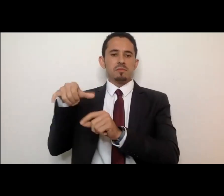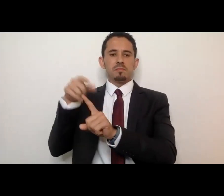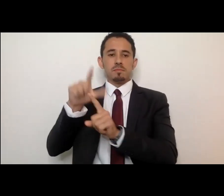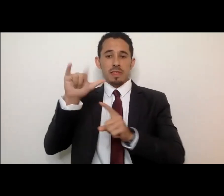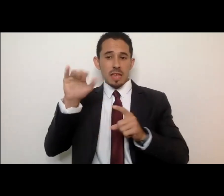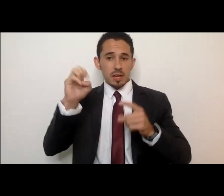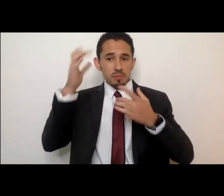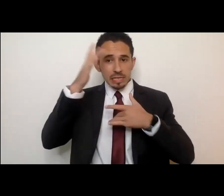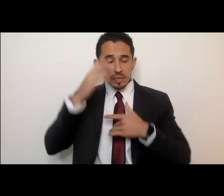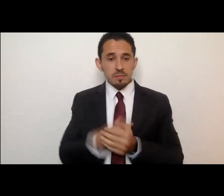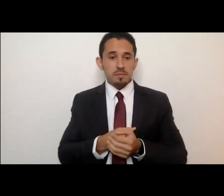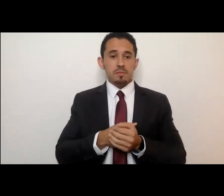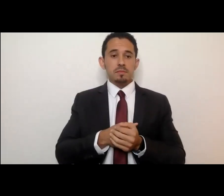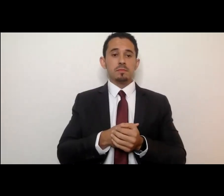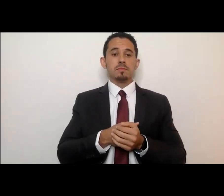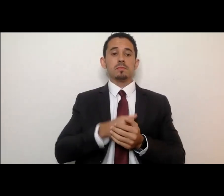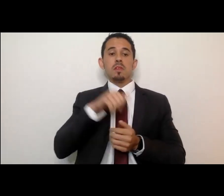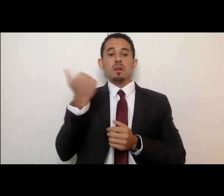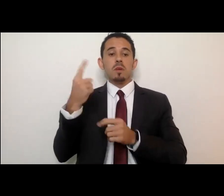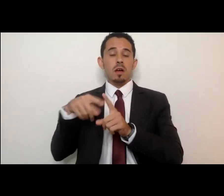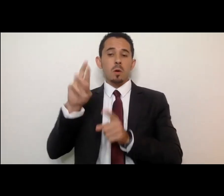here in America is Lyme disease.